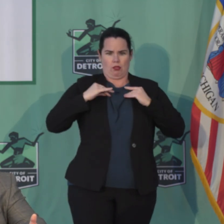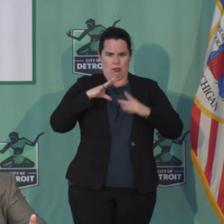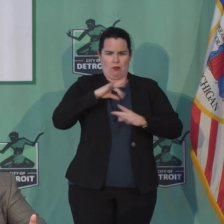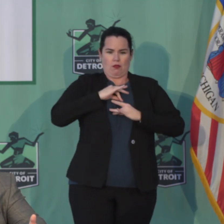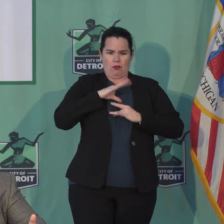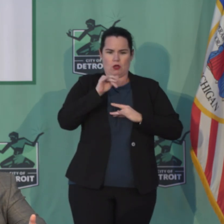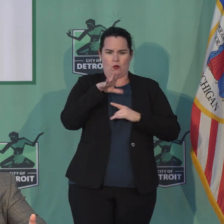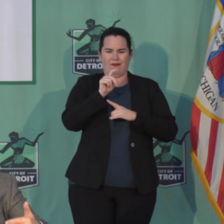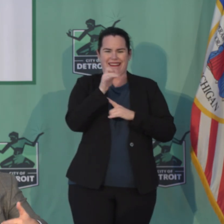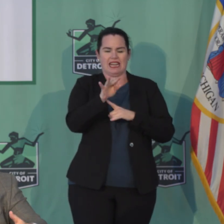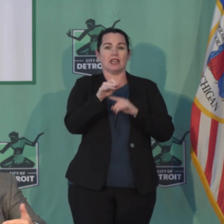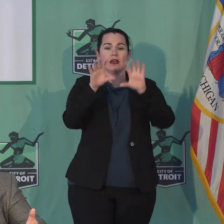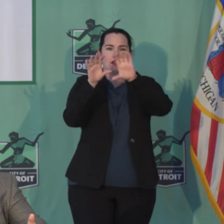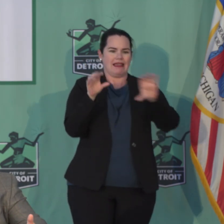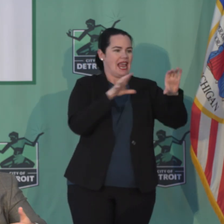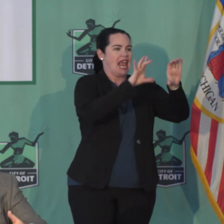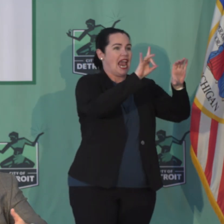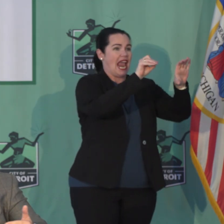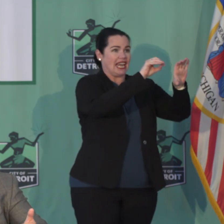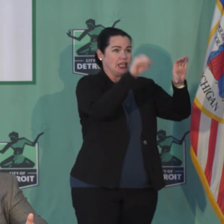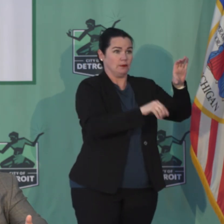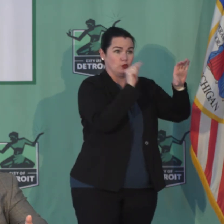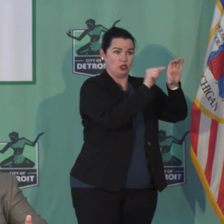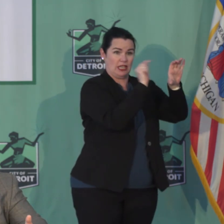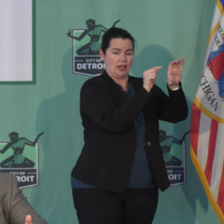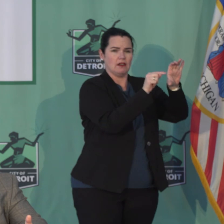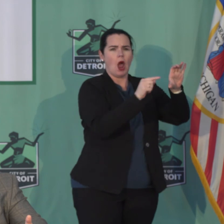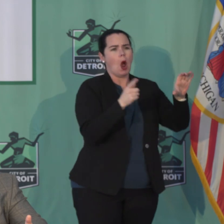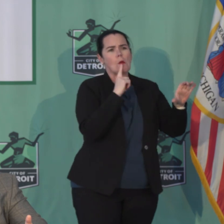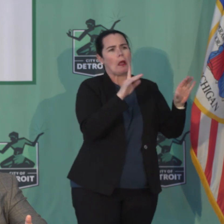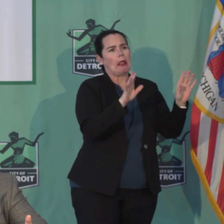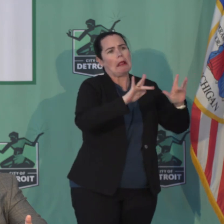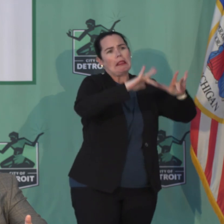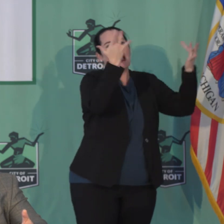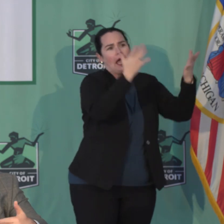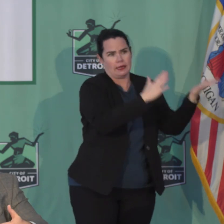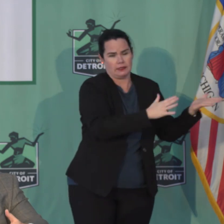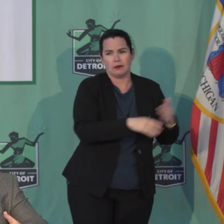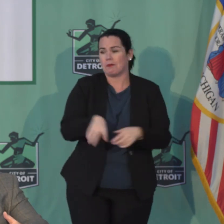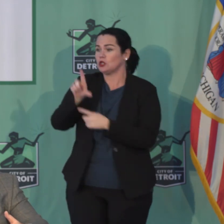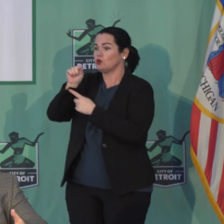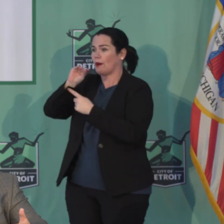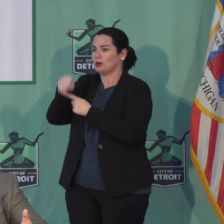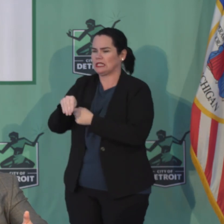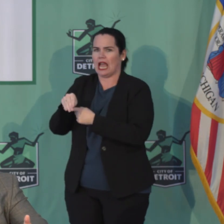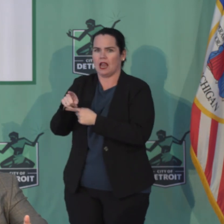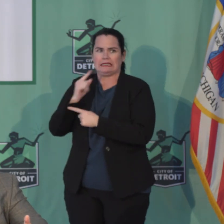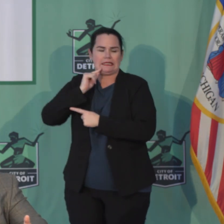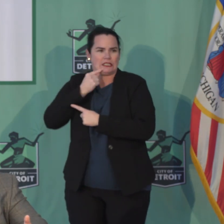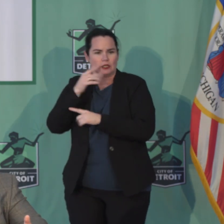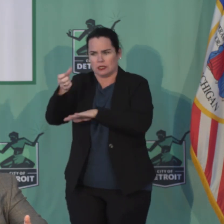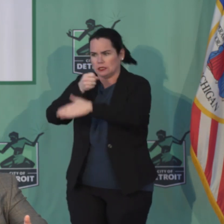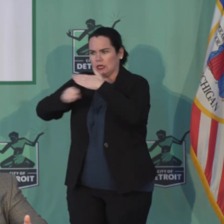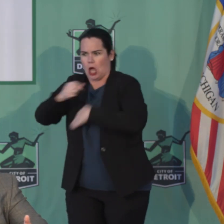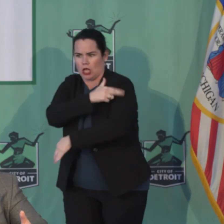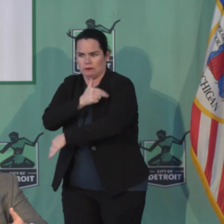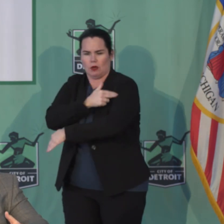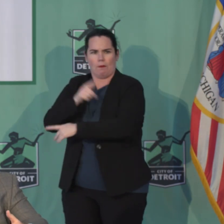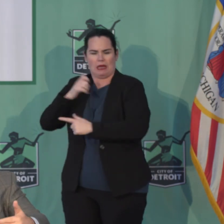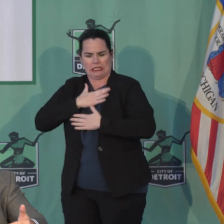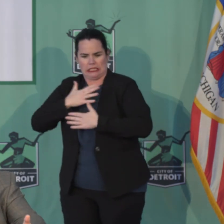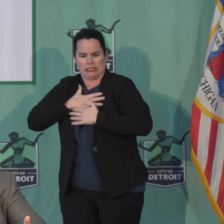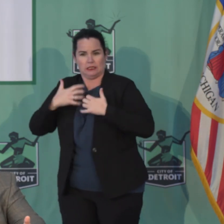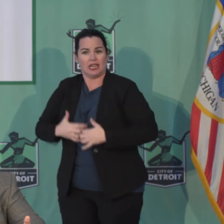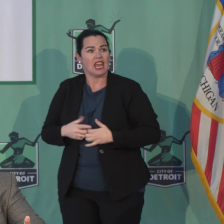have serious symptoms end up in the hospital, end up on a ventilator. If you already have heart disease,